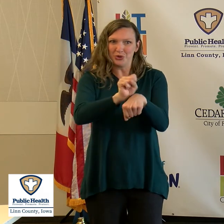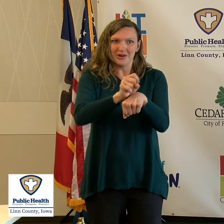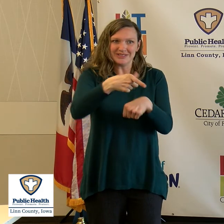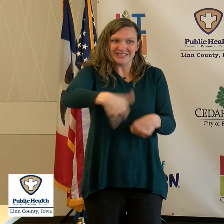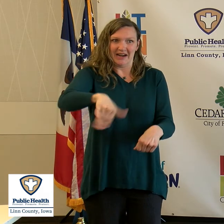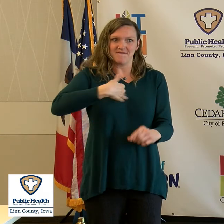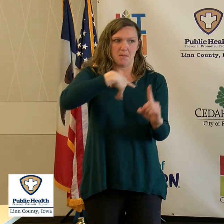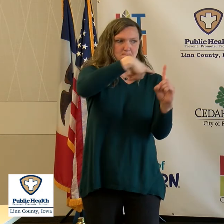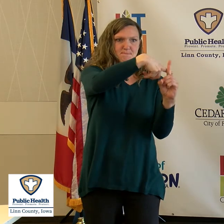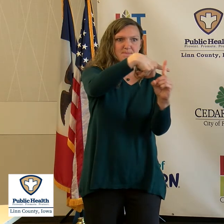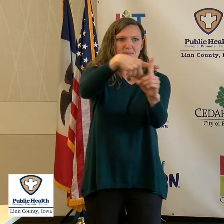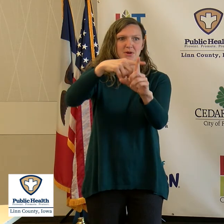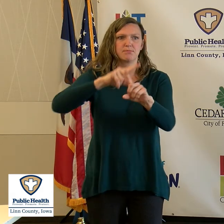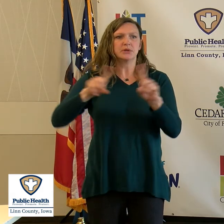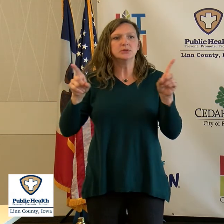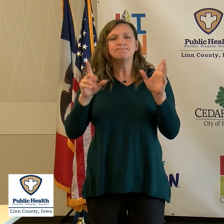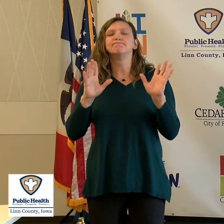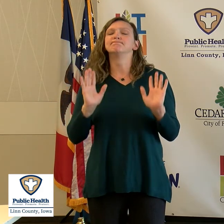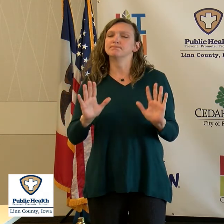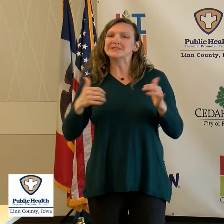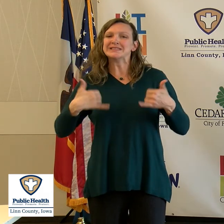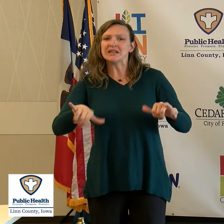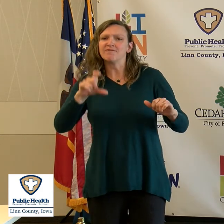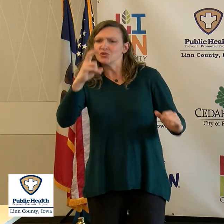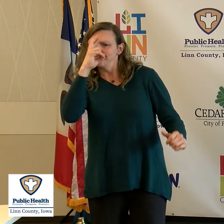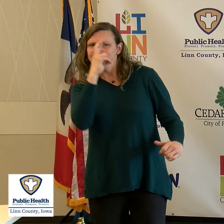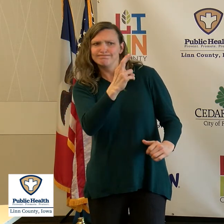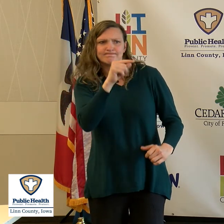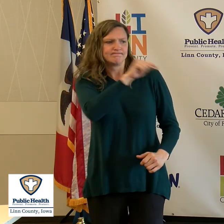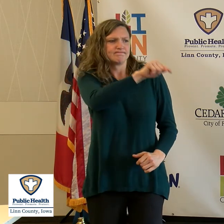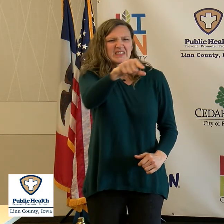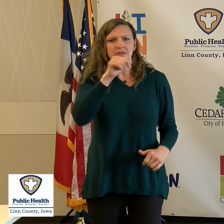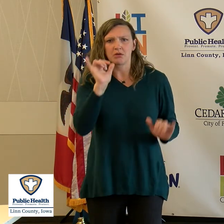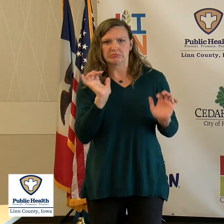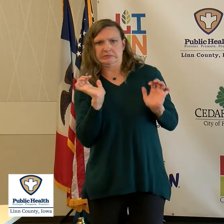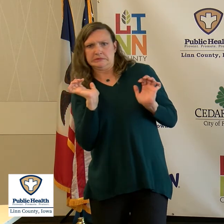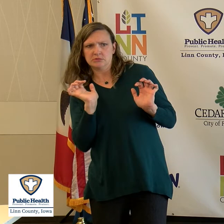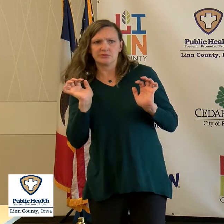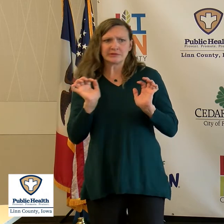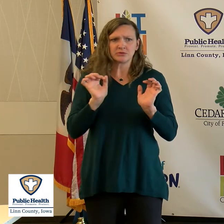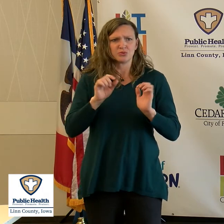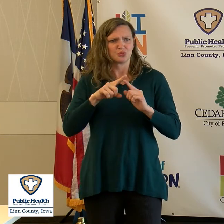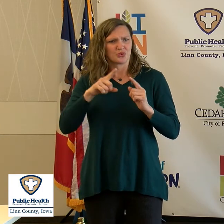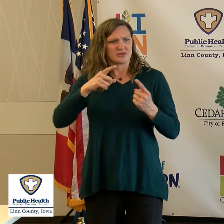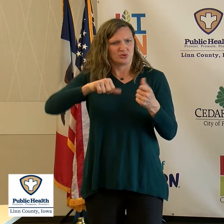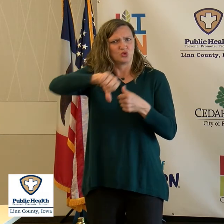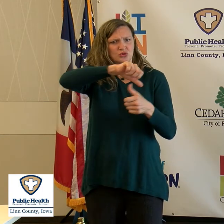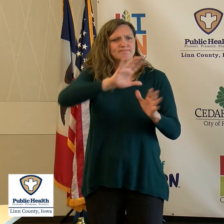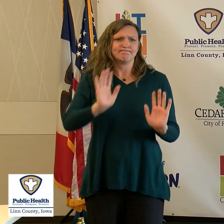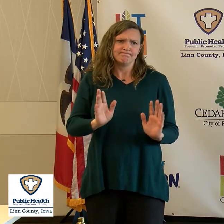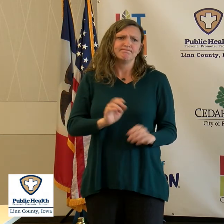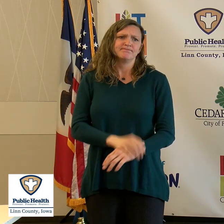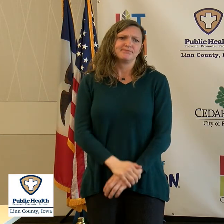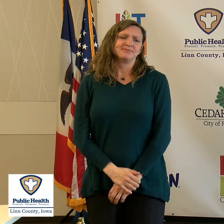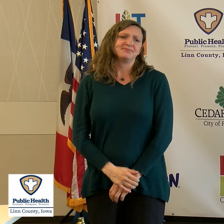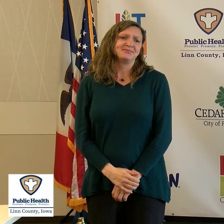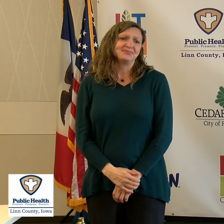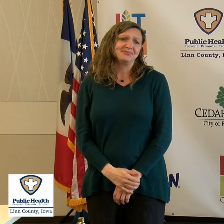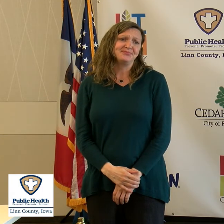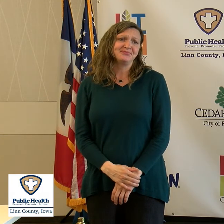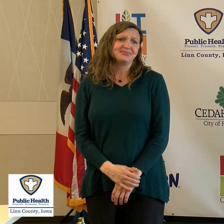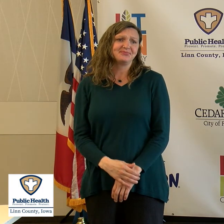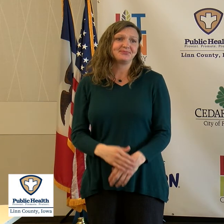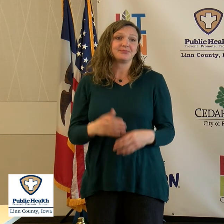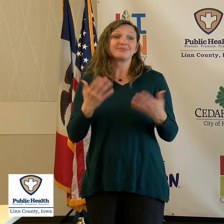that they can go back to their own table and share a meal with their own families after their shift is over. Now, there are some